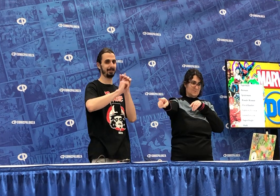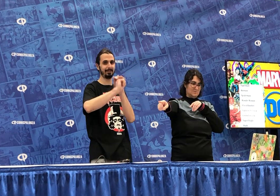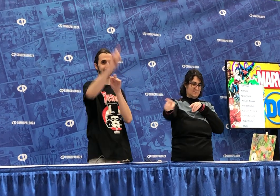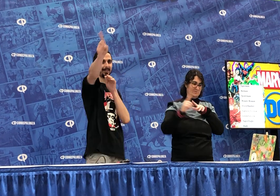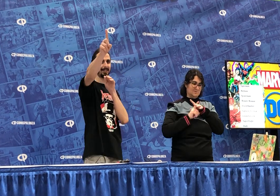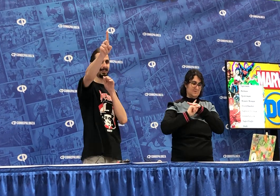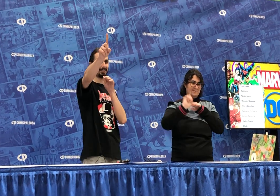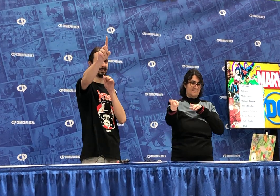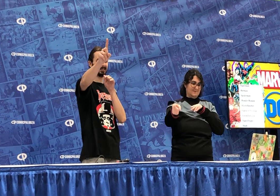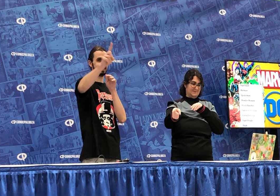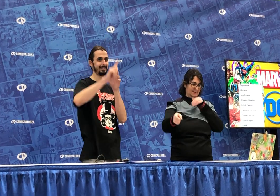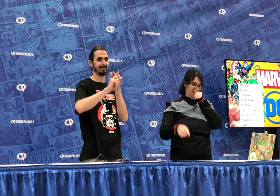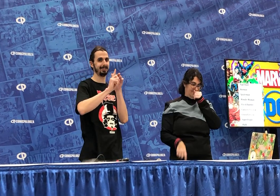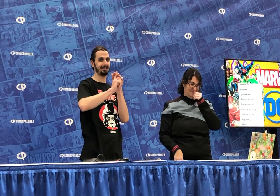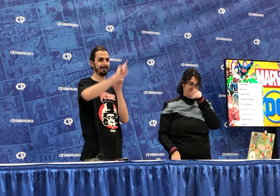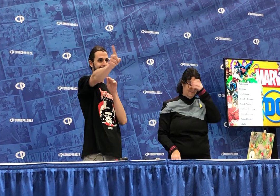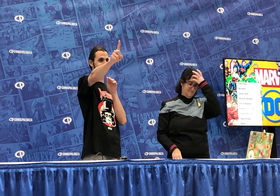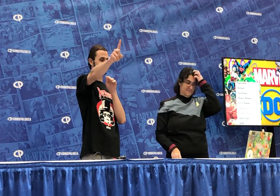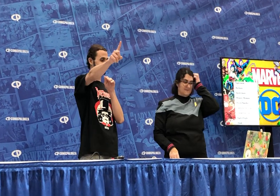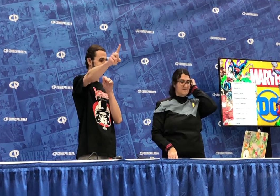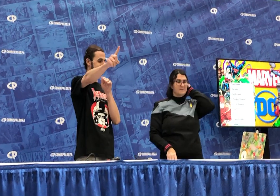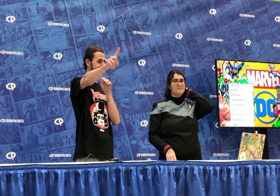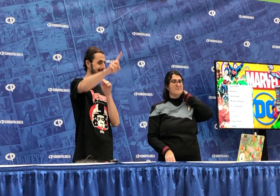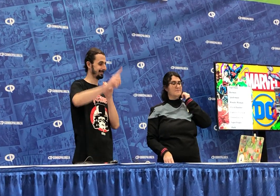This is the Flash. He's getting away real fast.